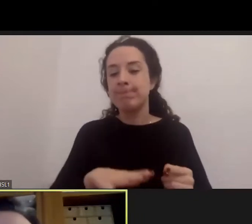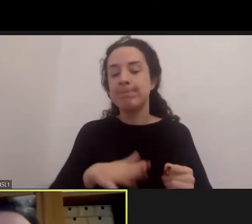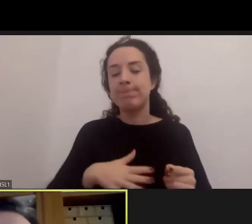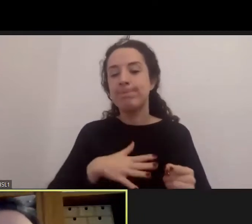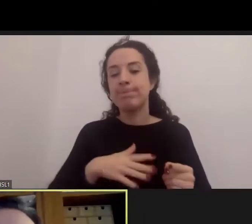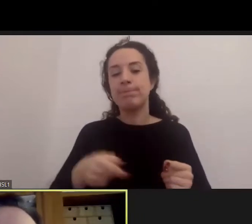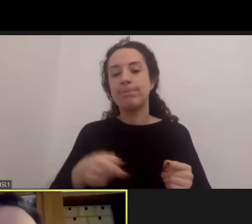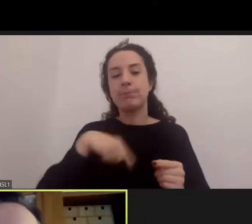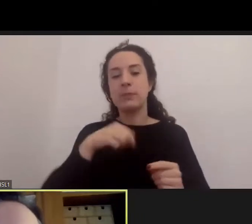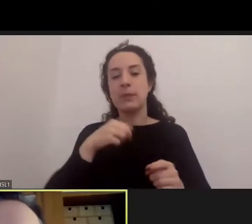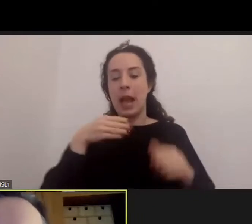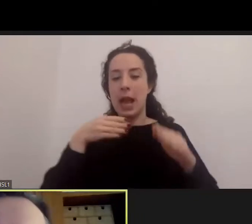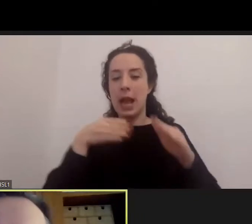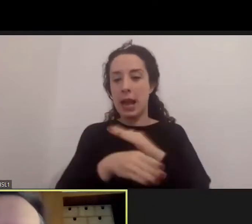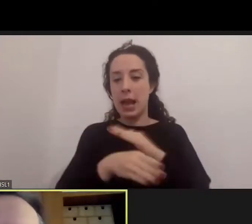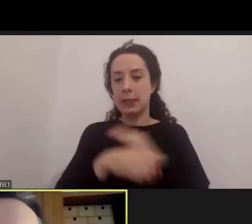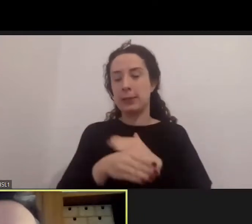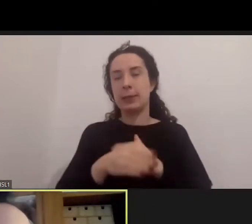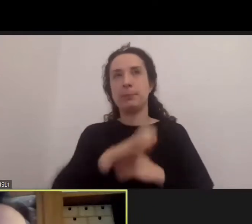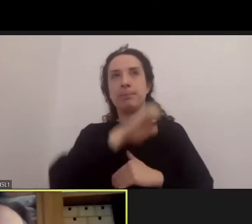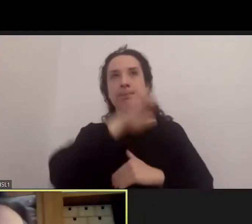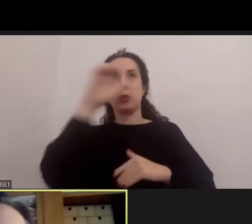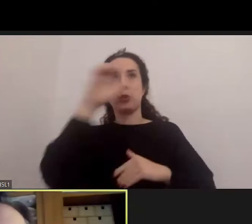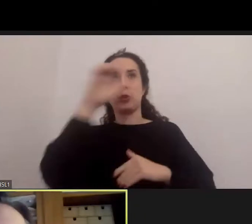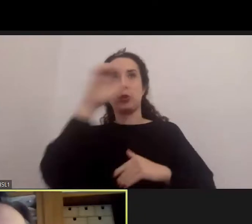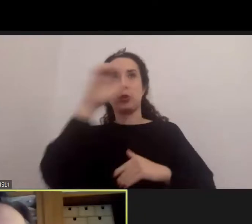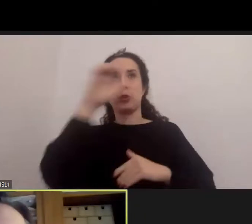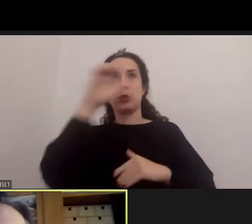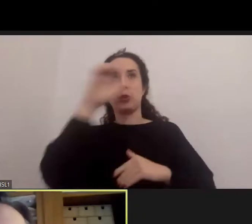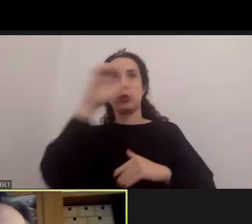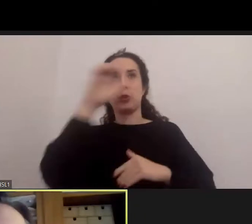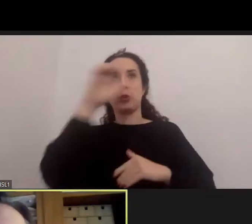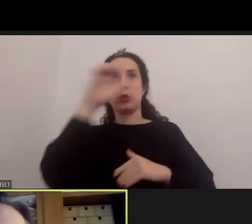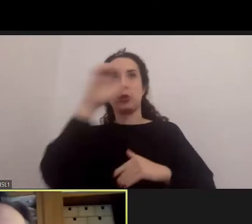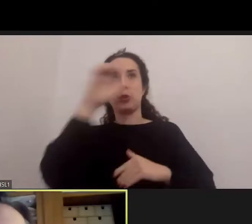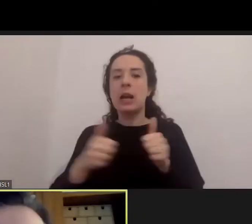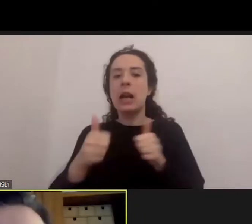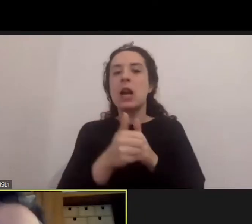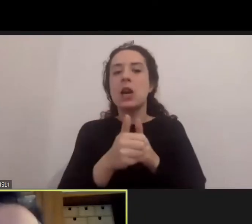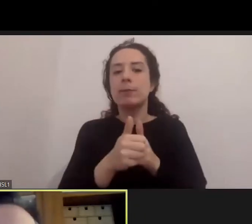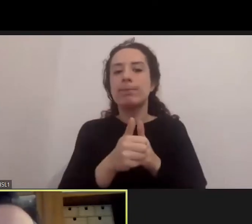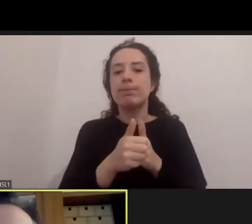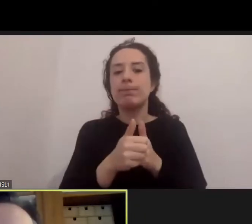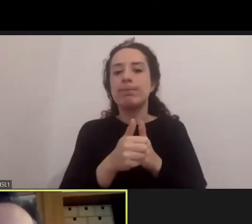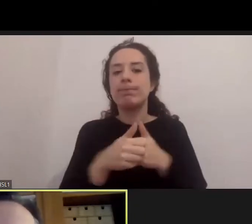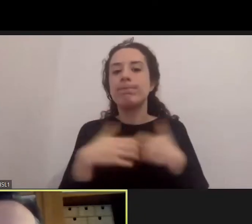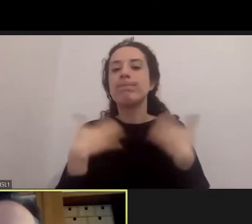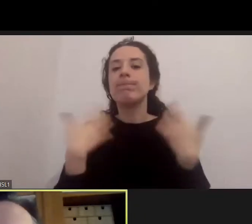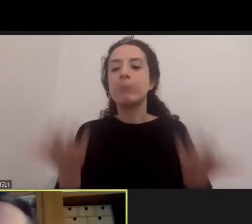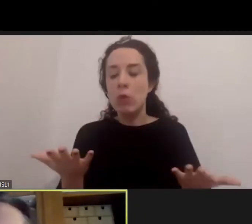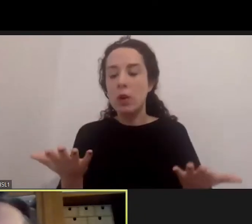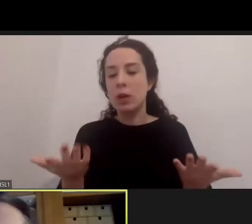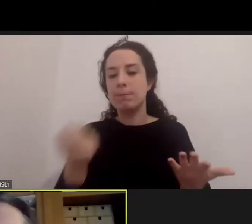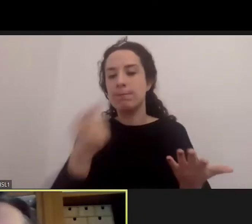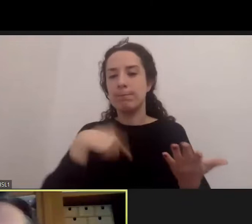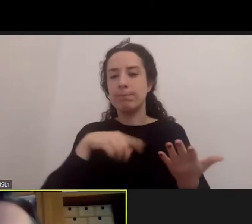at the European level. What are the priorities in our agenda, and some of